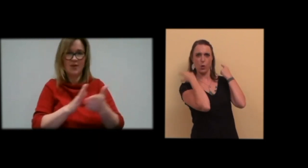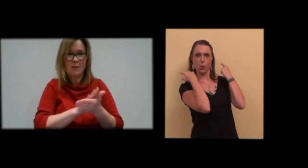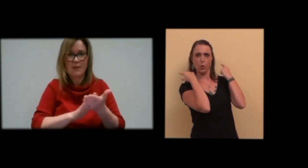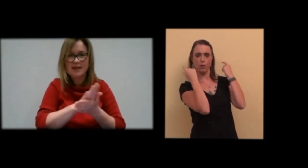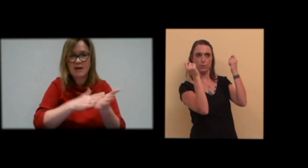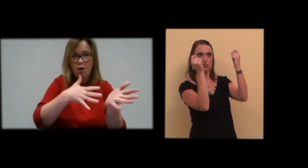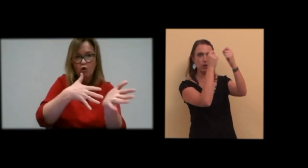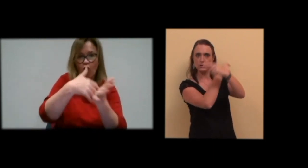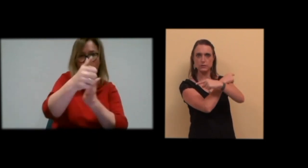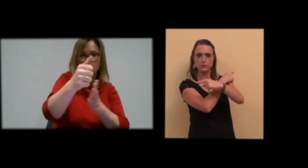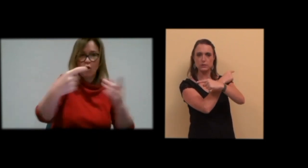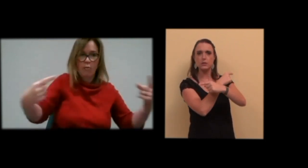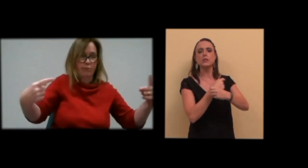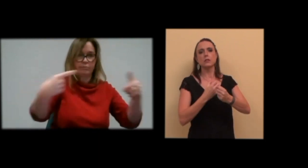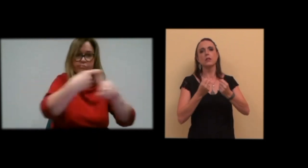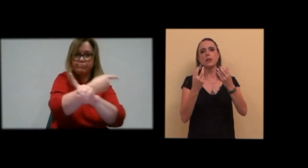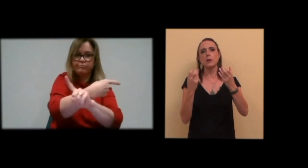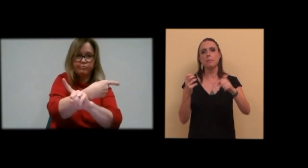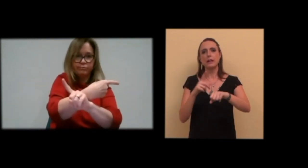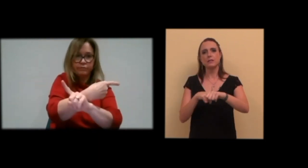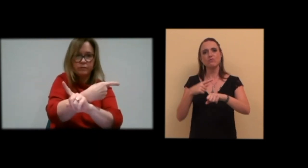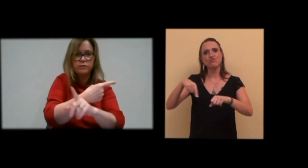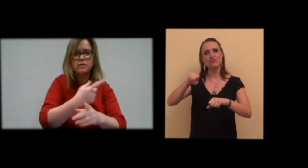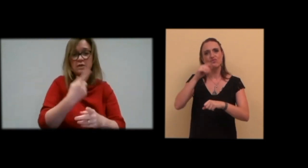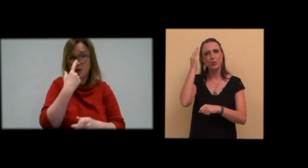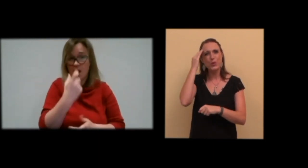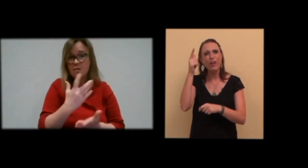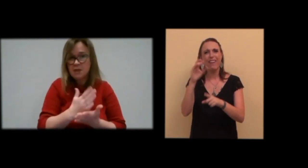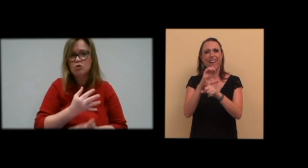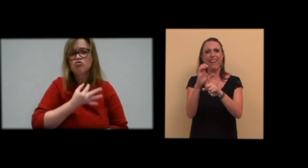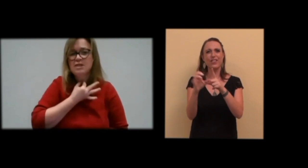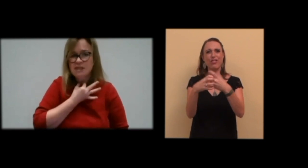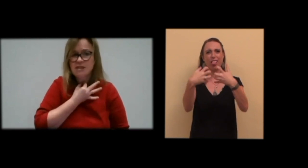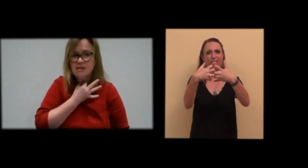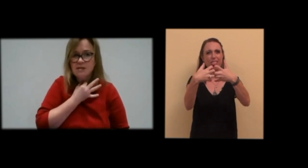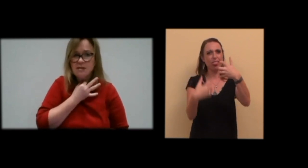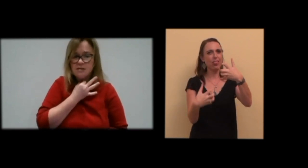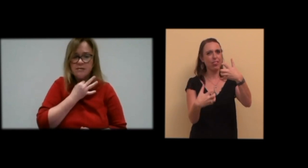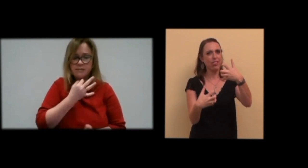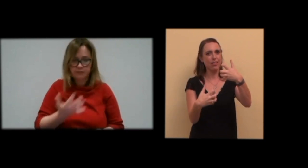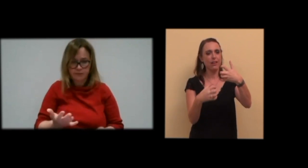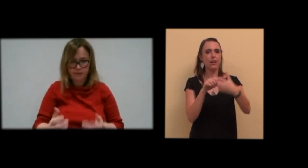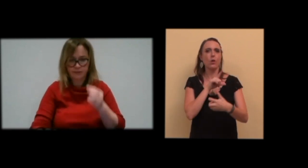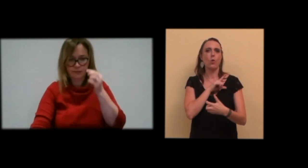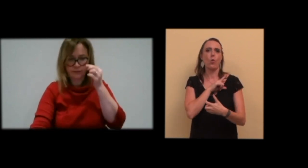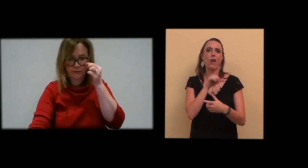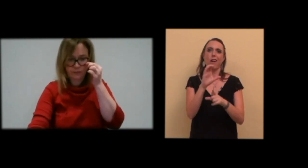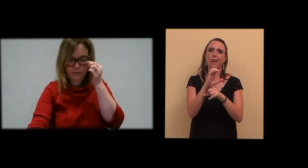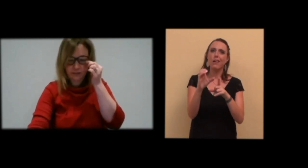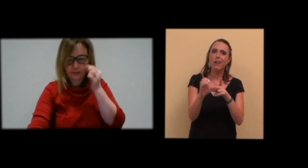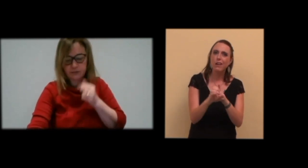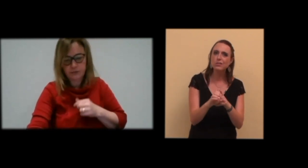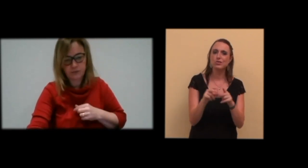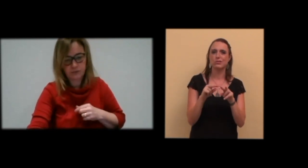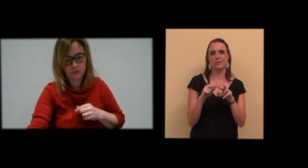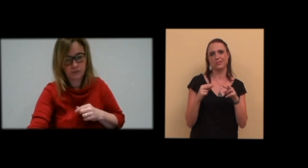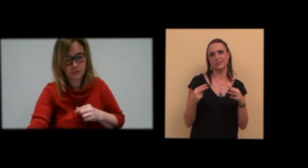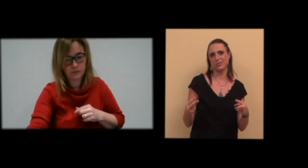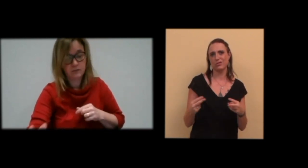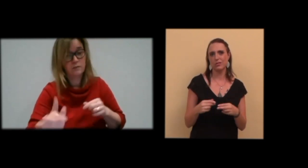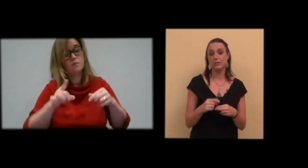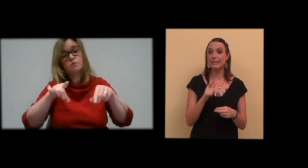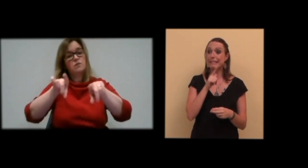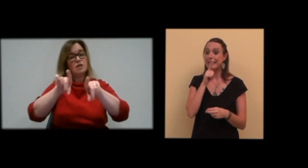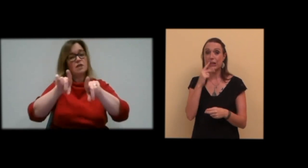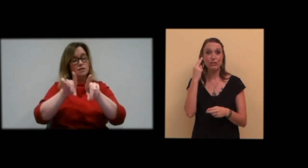they're misunderstanding what's being given. And as we quite often know, it's a cultural mismatch